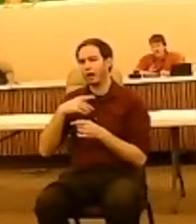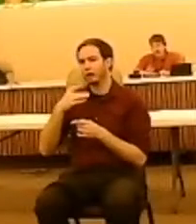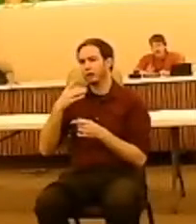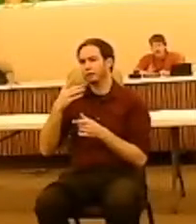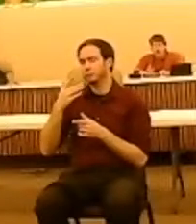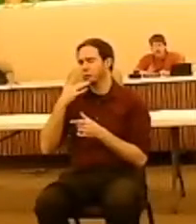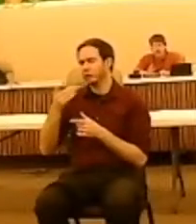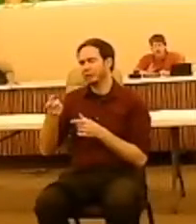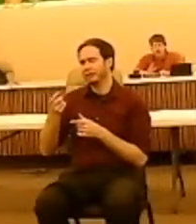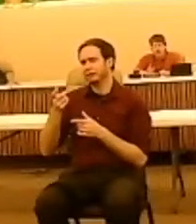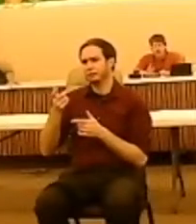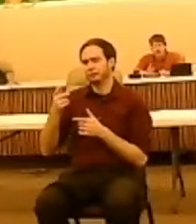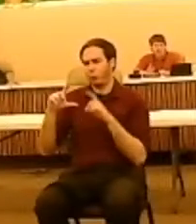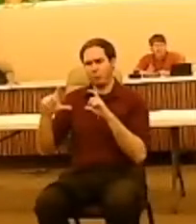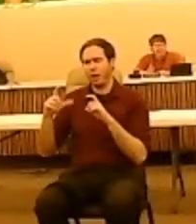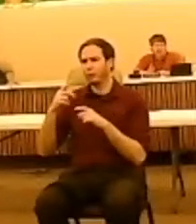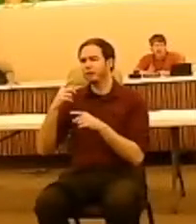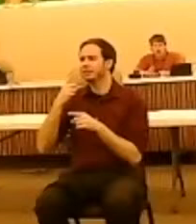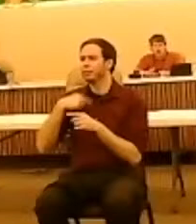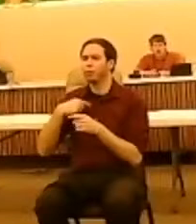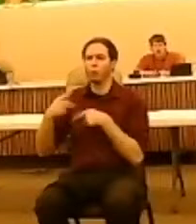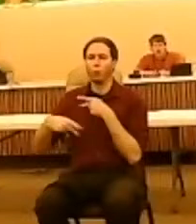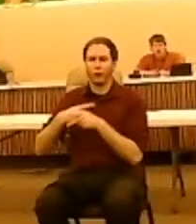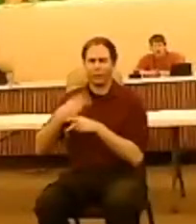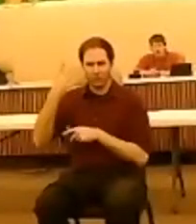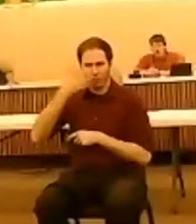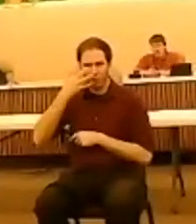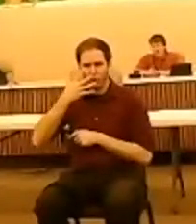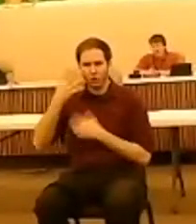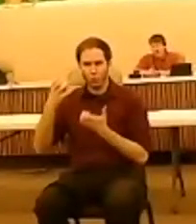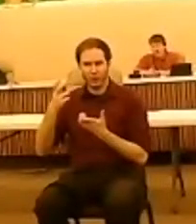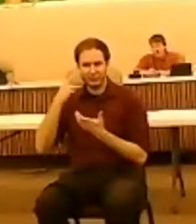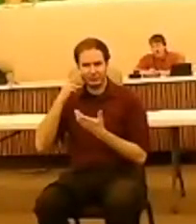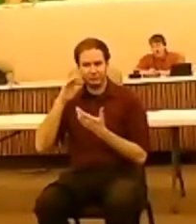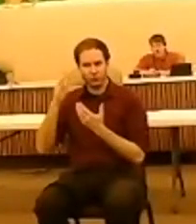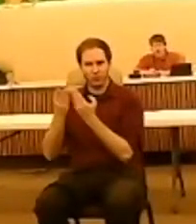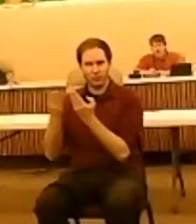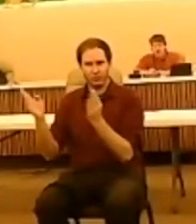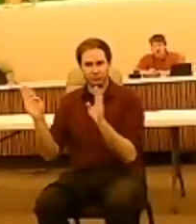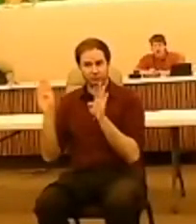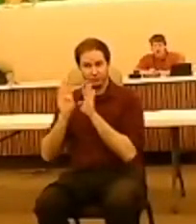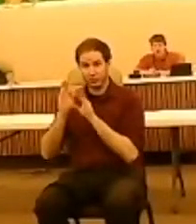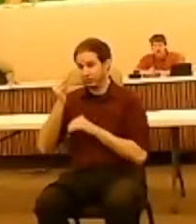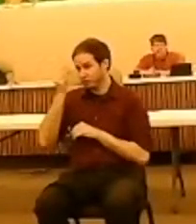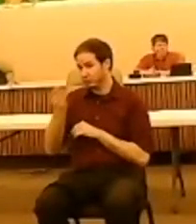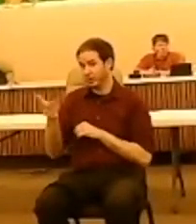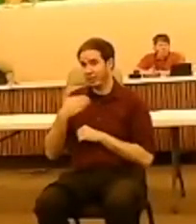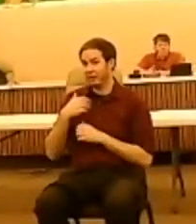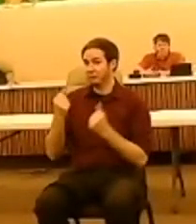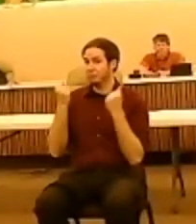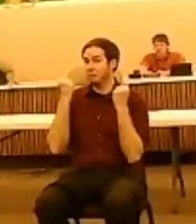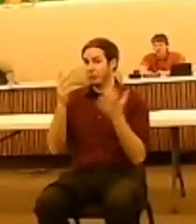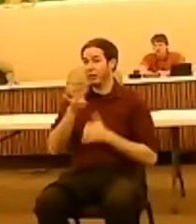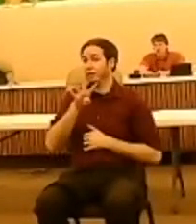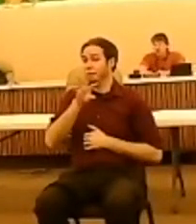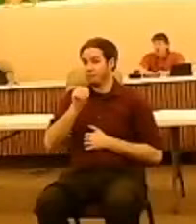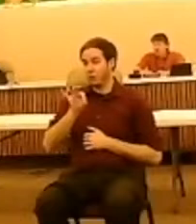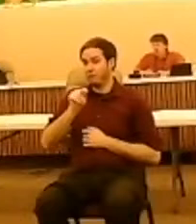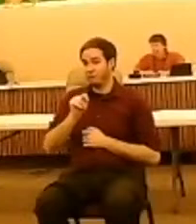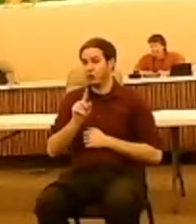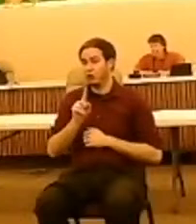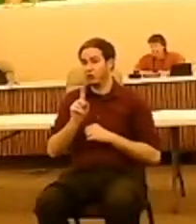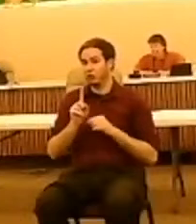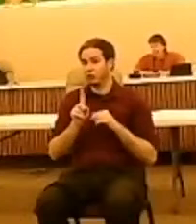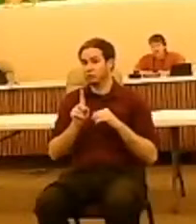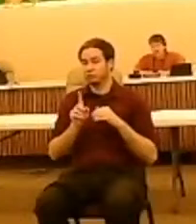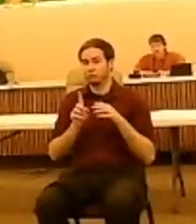some ideas as to what type of look they're saying. You know, I will point out, there are multiple 40-foot tall buildings right across the